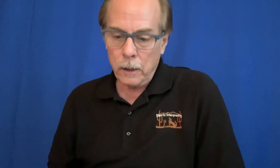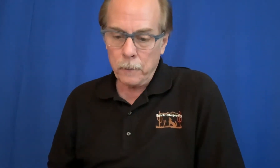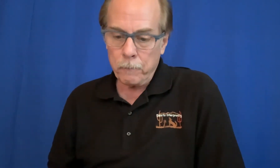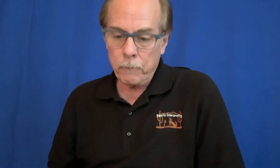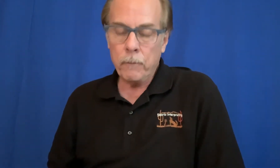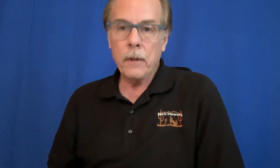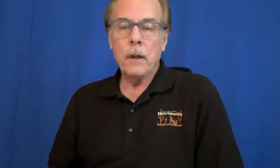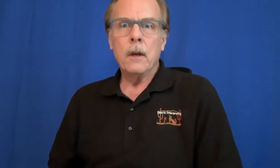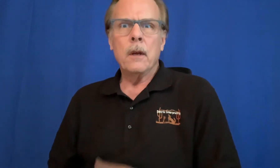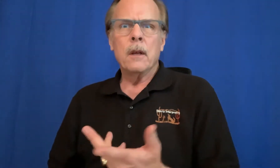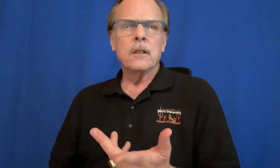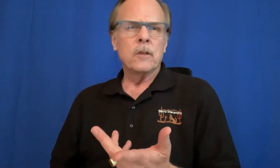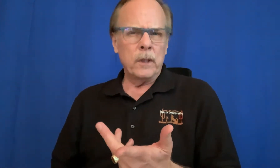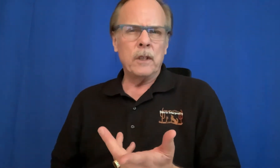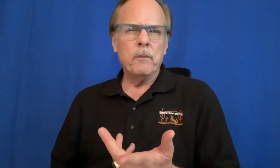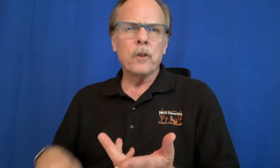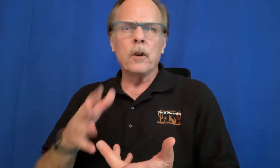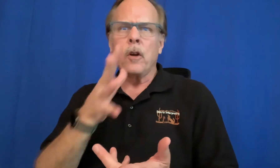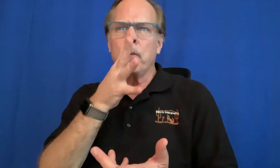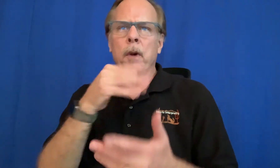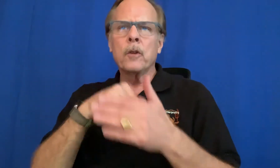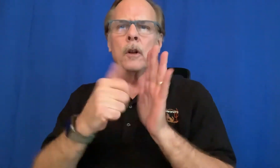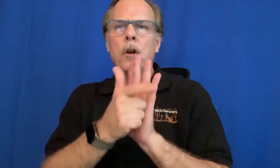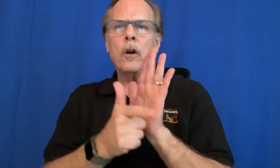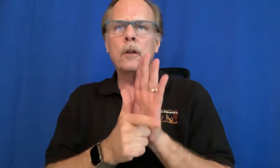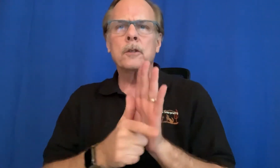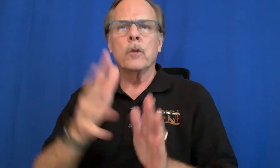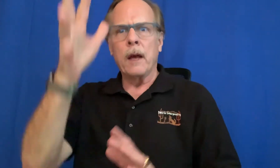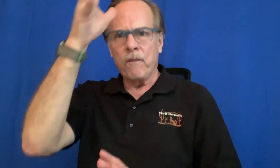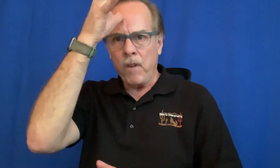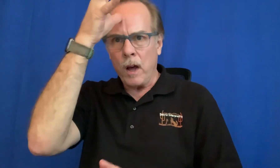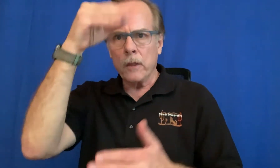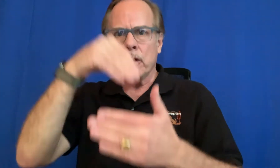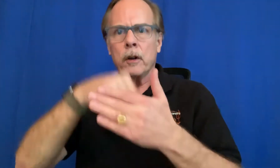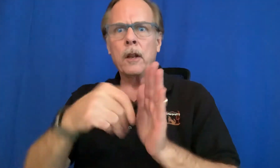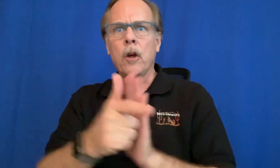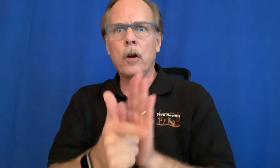So we did mother-in-law, so we have father-in-law.